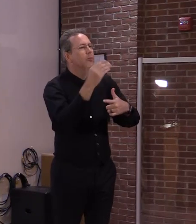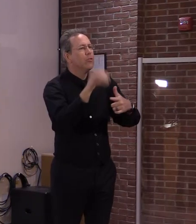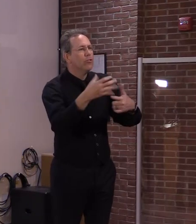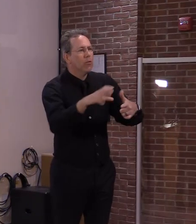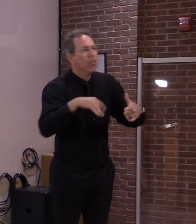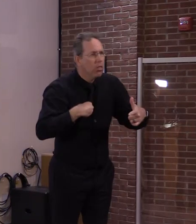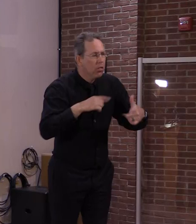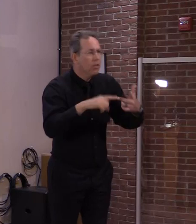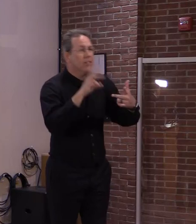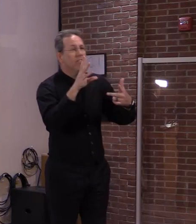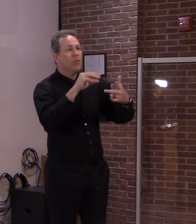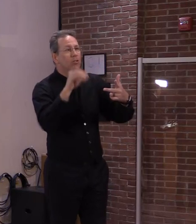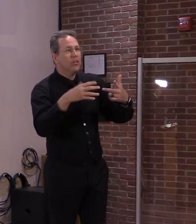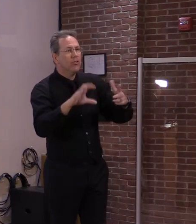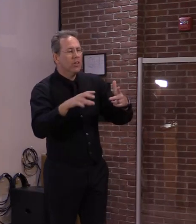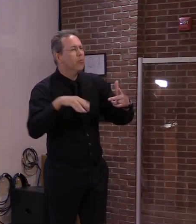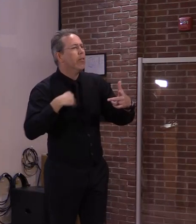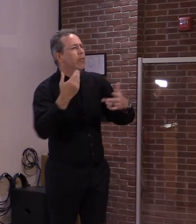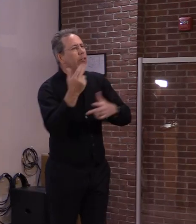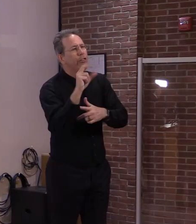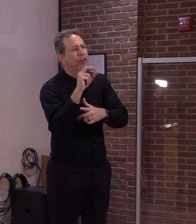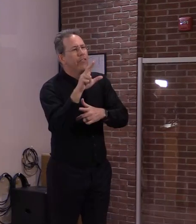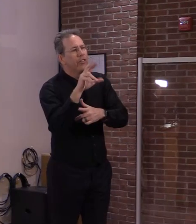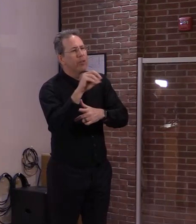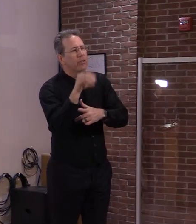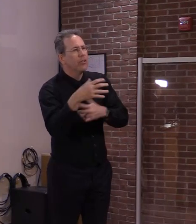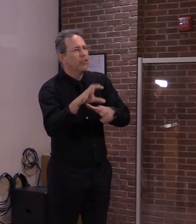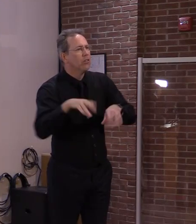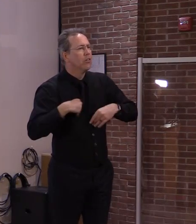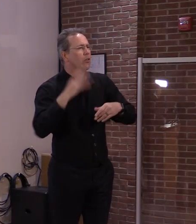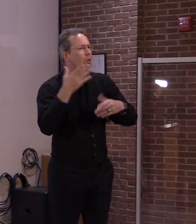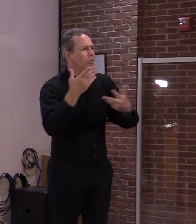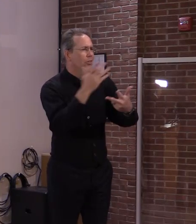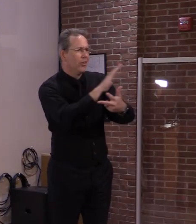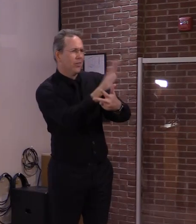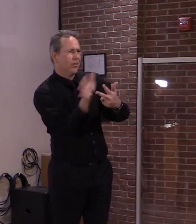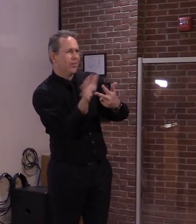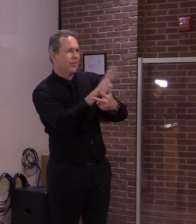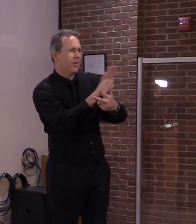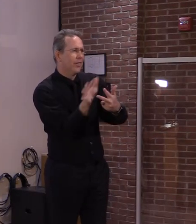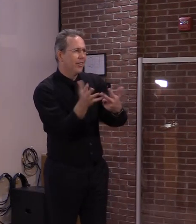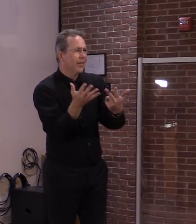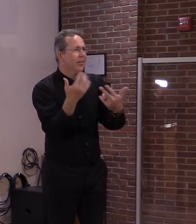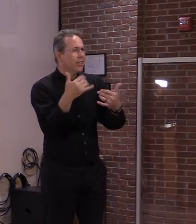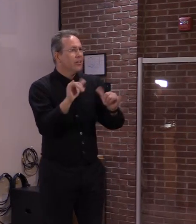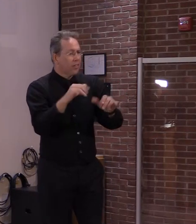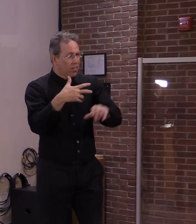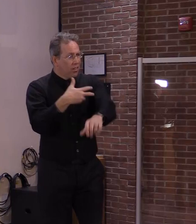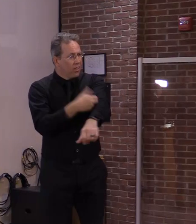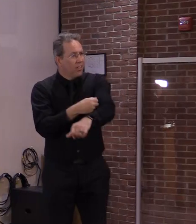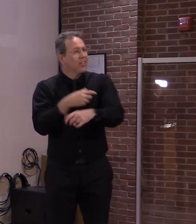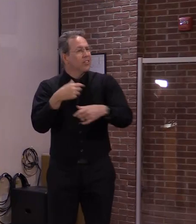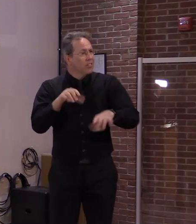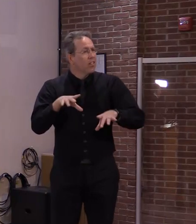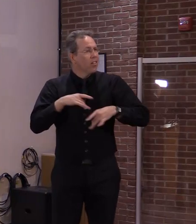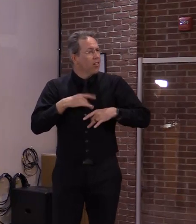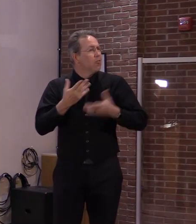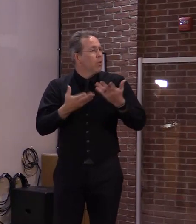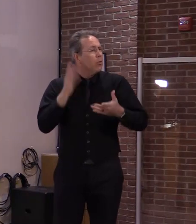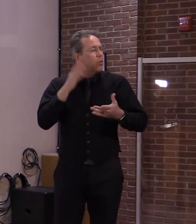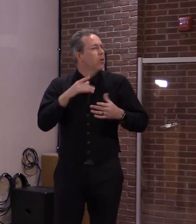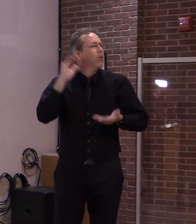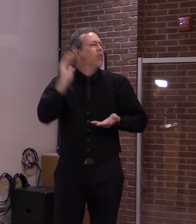the incredible reduction in the opportunity to be hospitalized or die from the virus.